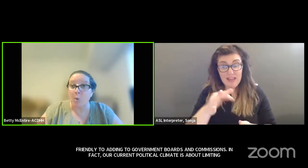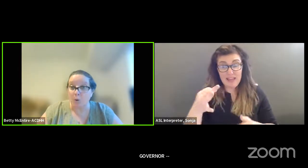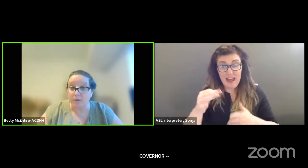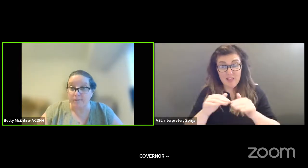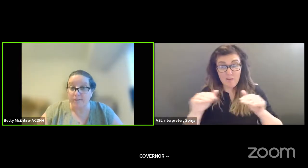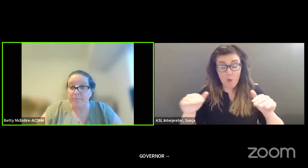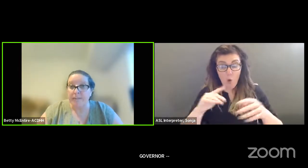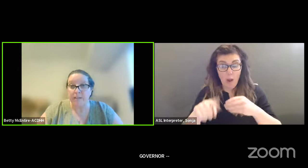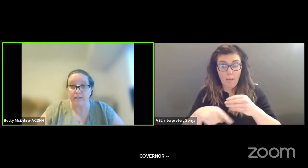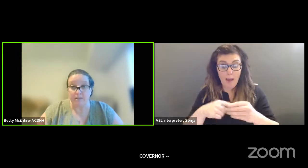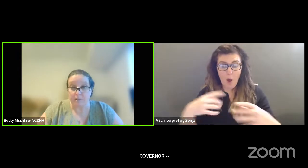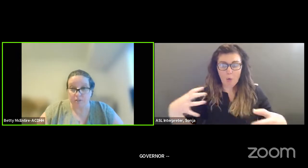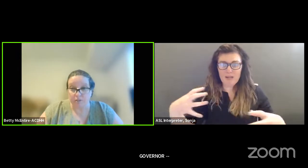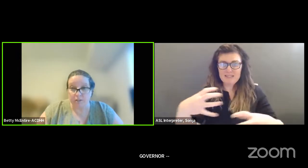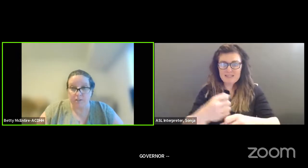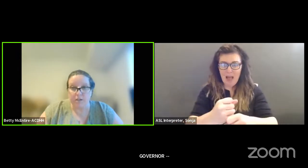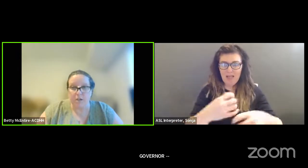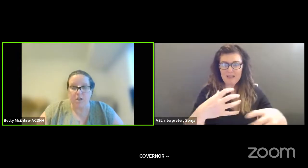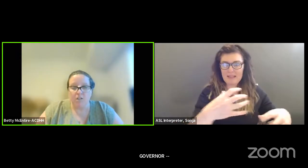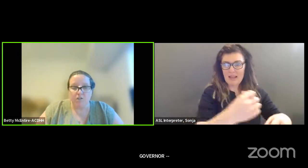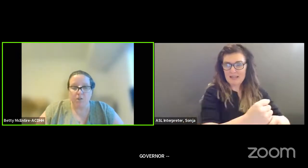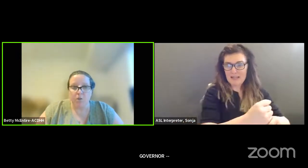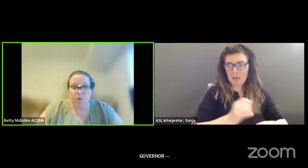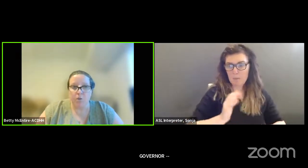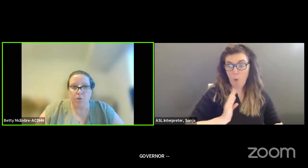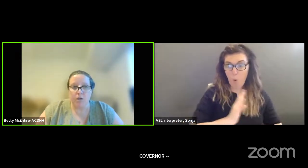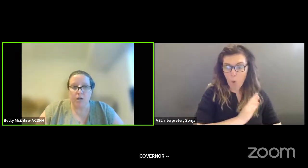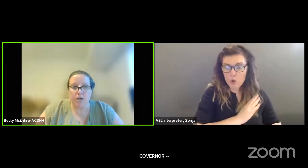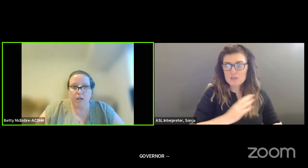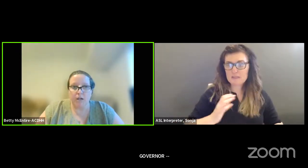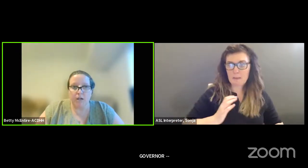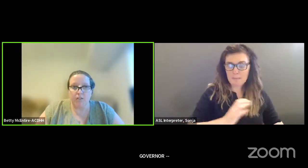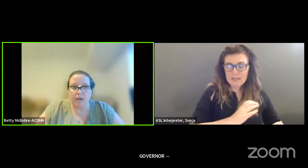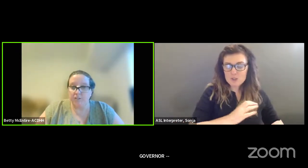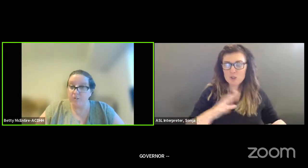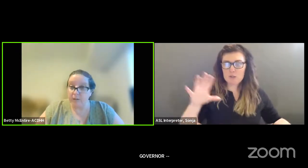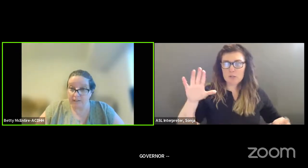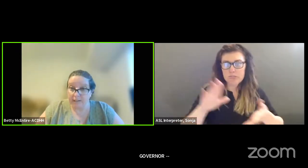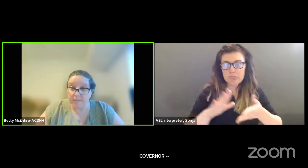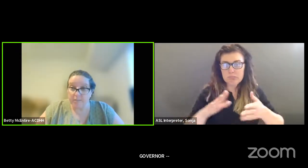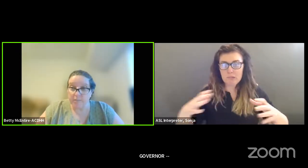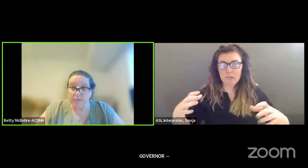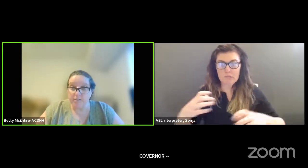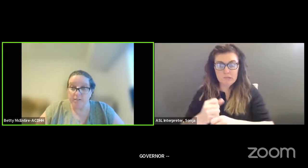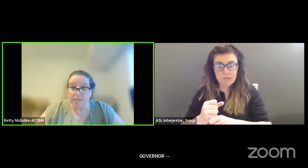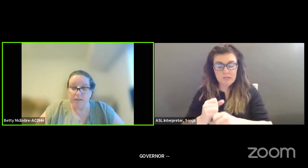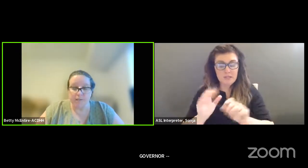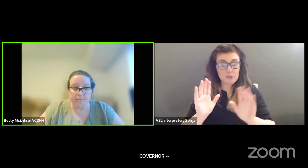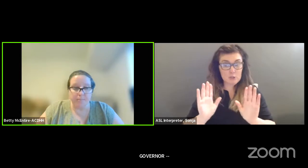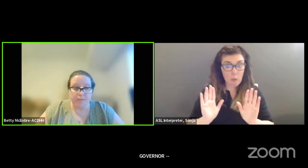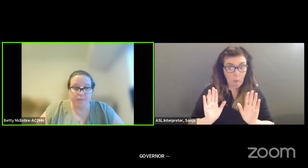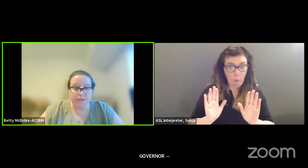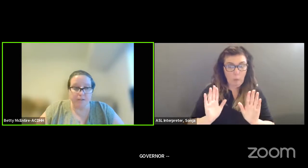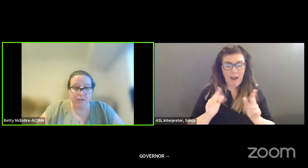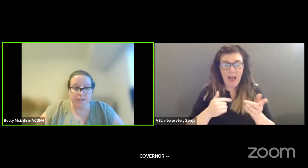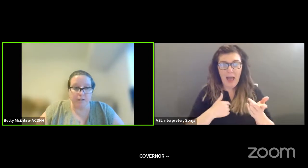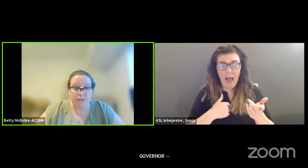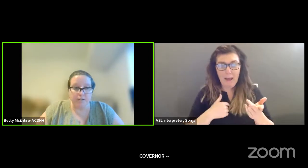consolidating boards and commissions. So I just bring that to the boards